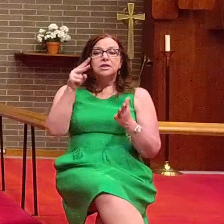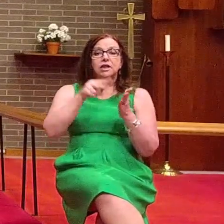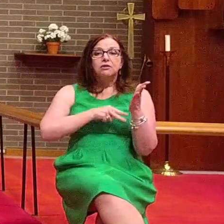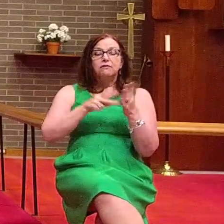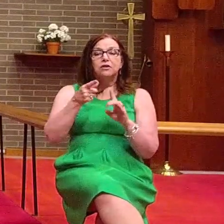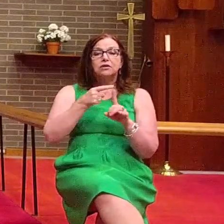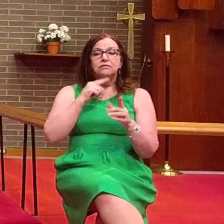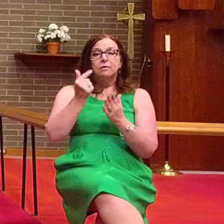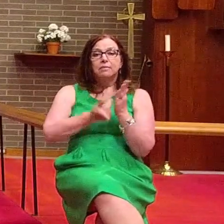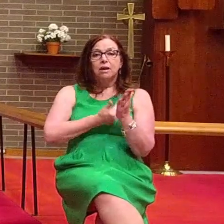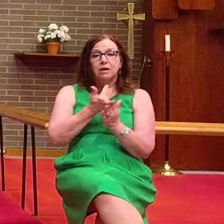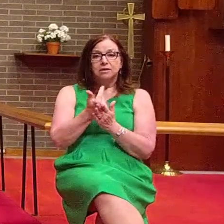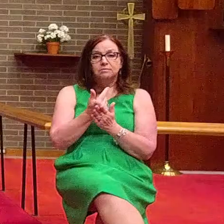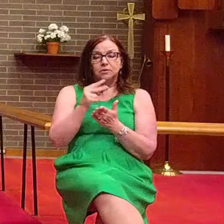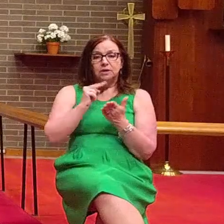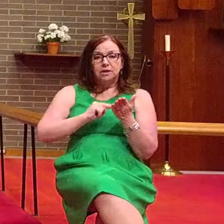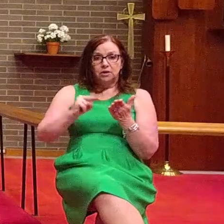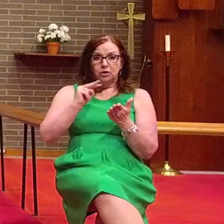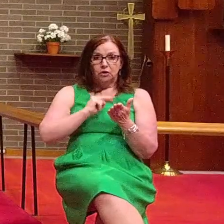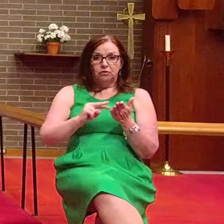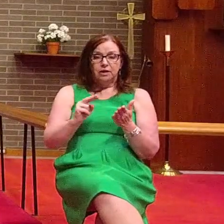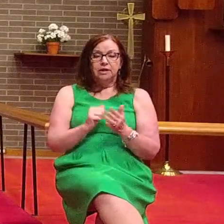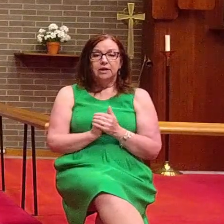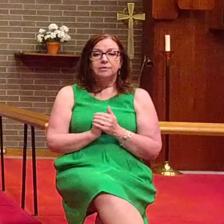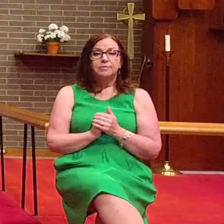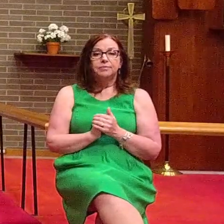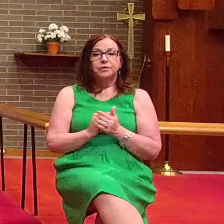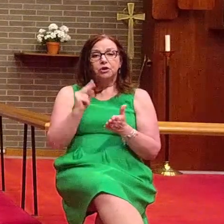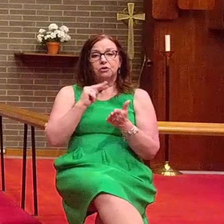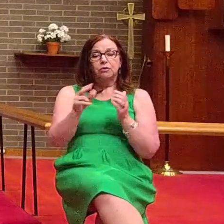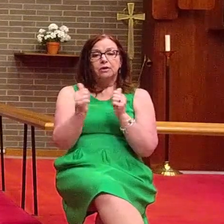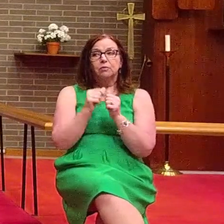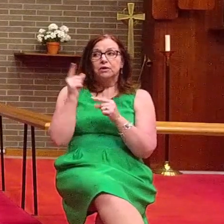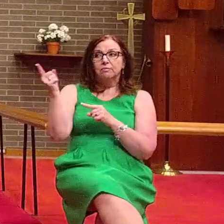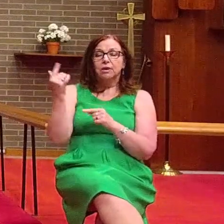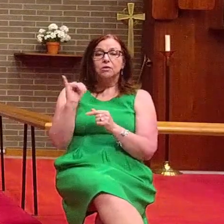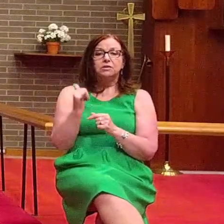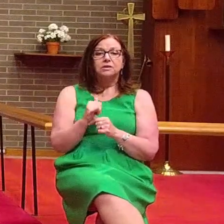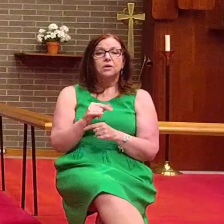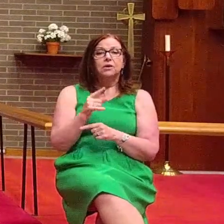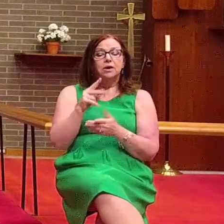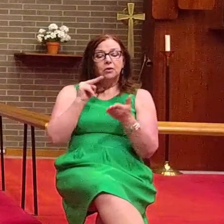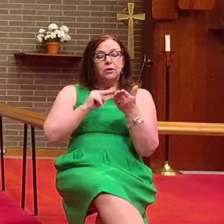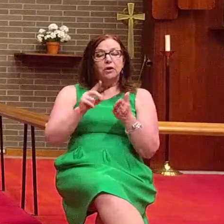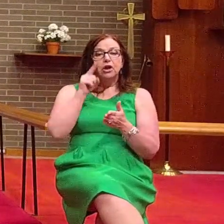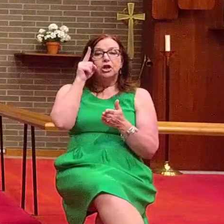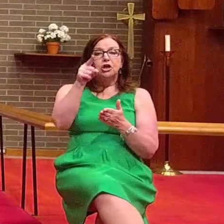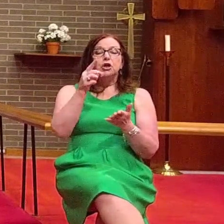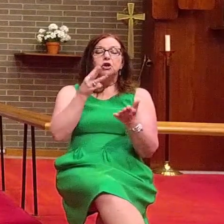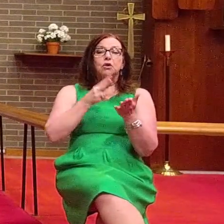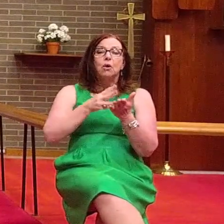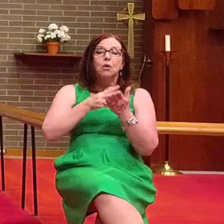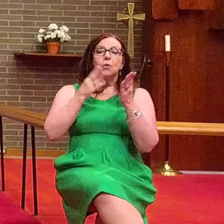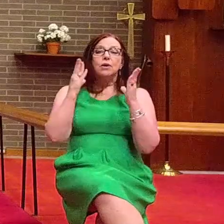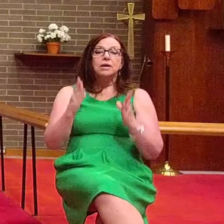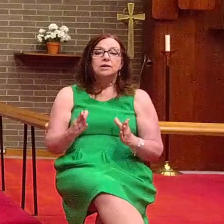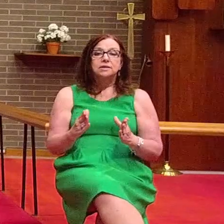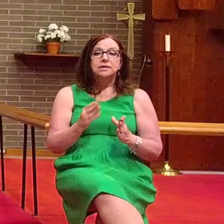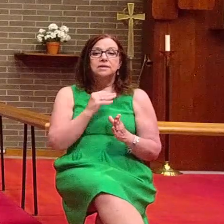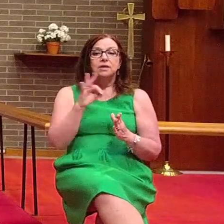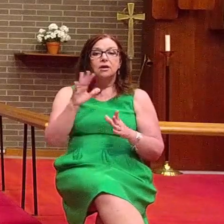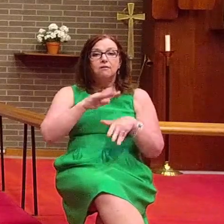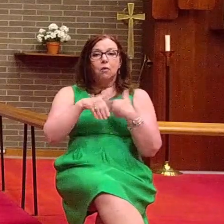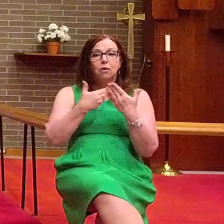gospel. Maybe read this one with me too. You are witnesses of